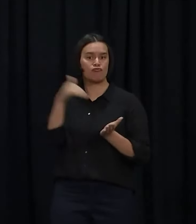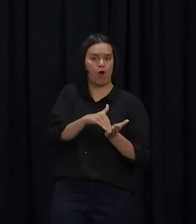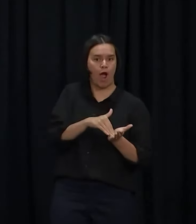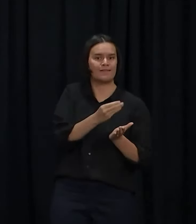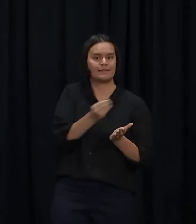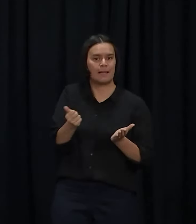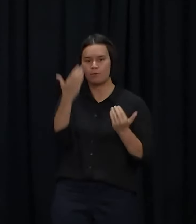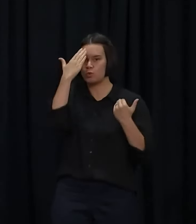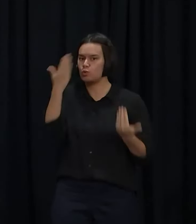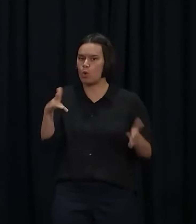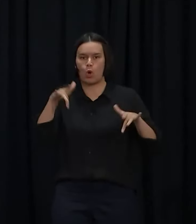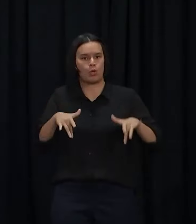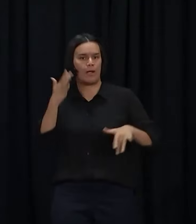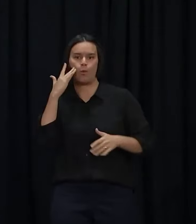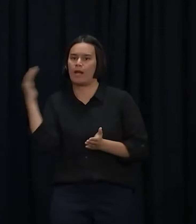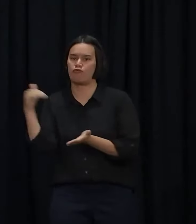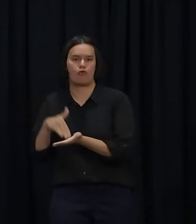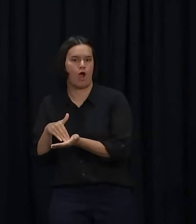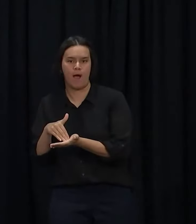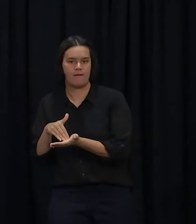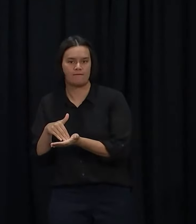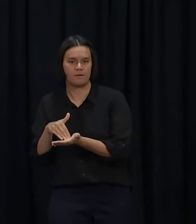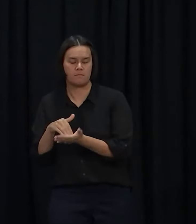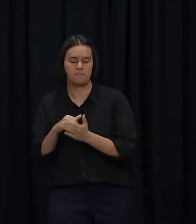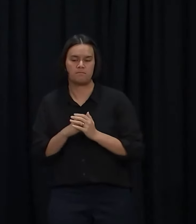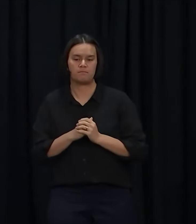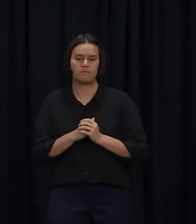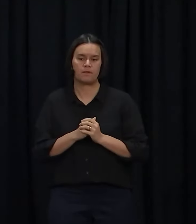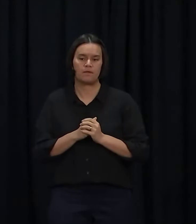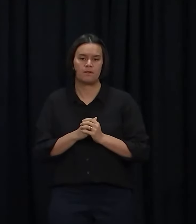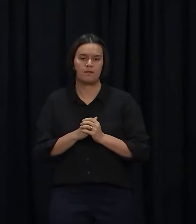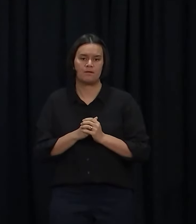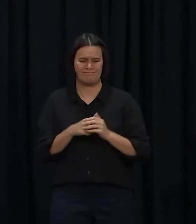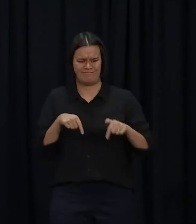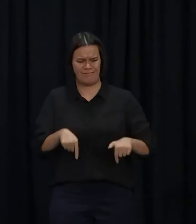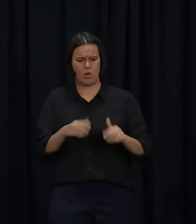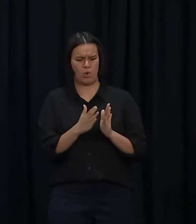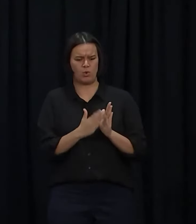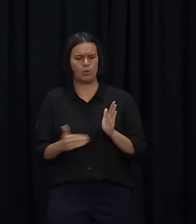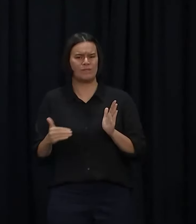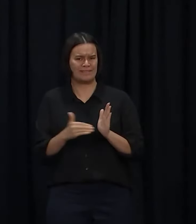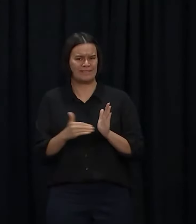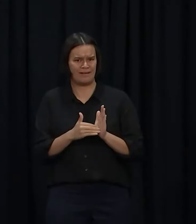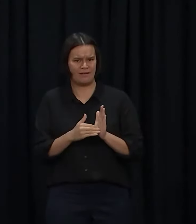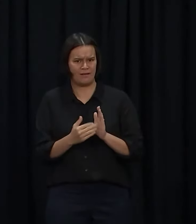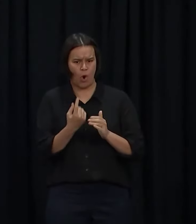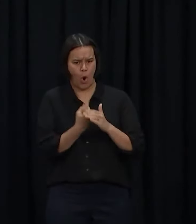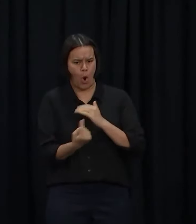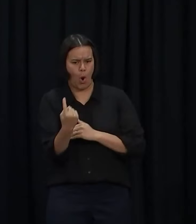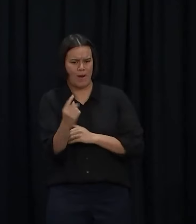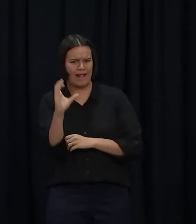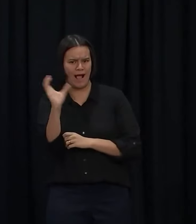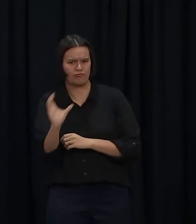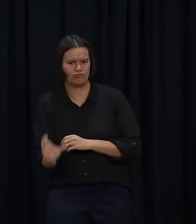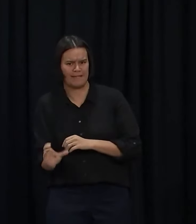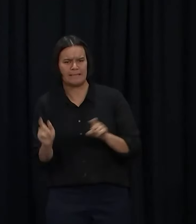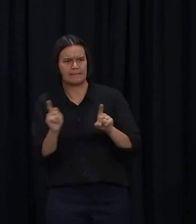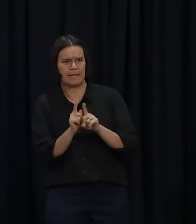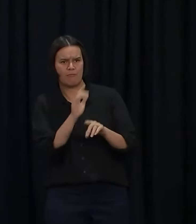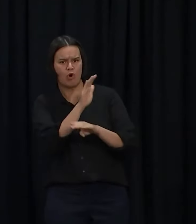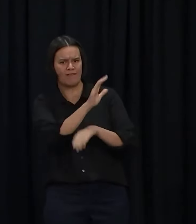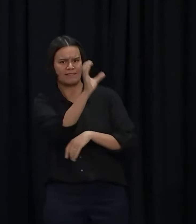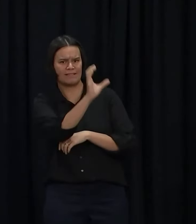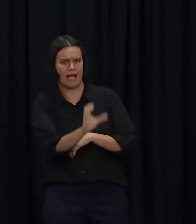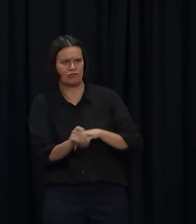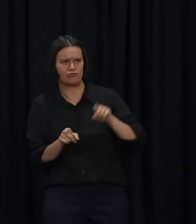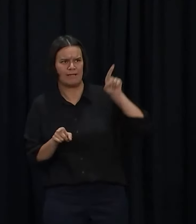We're not alone in the world that at the moment many countries have orders where they do not have confirmed delivery, but you can see that over a